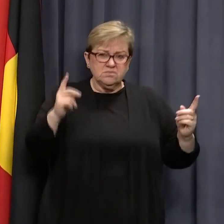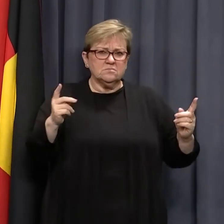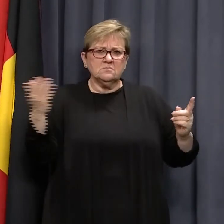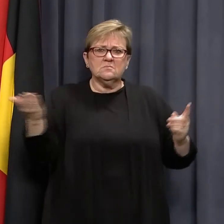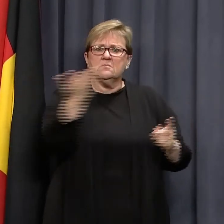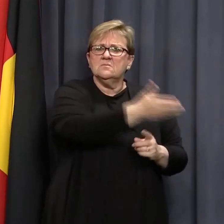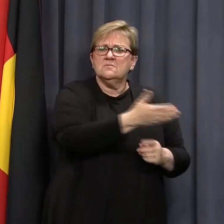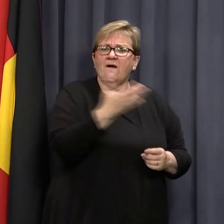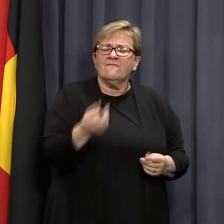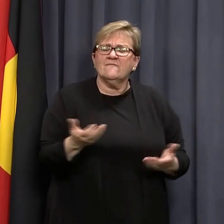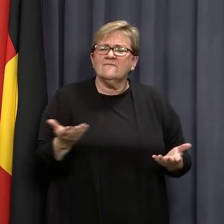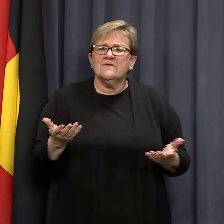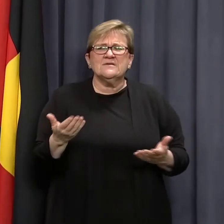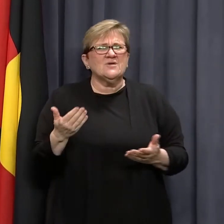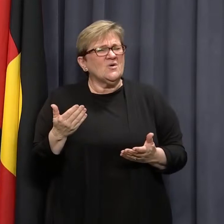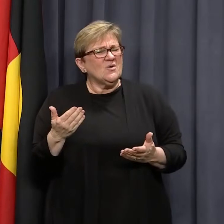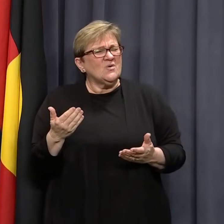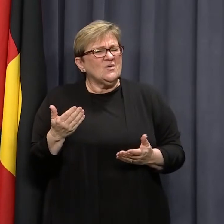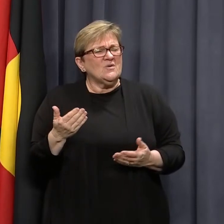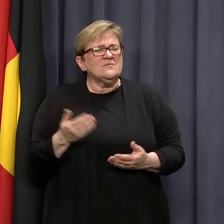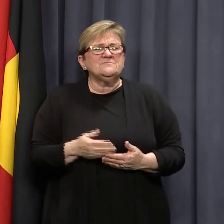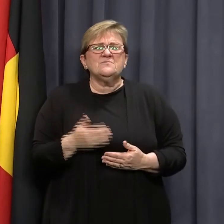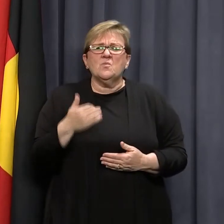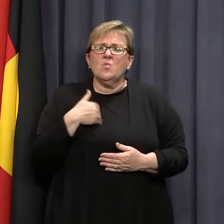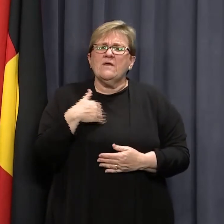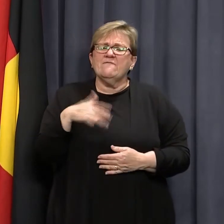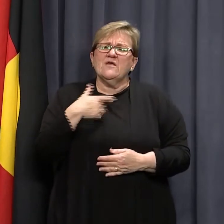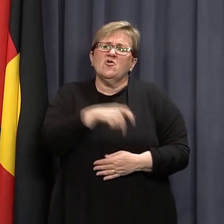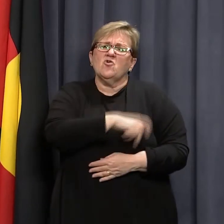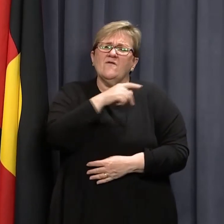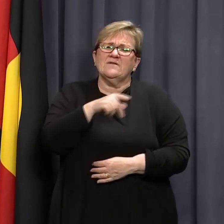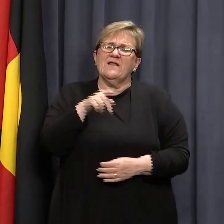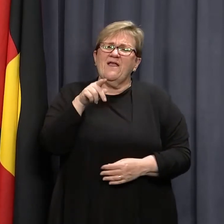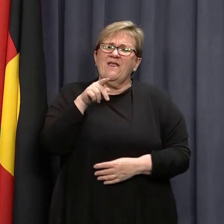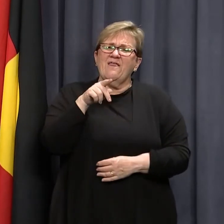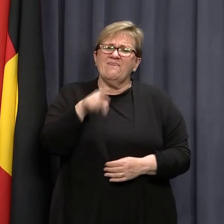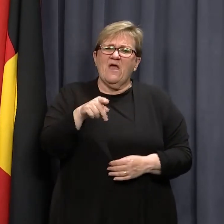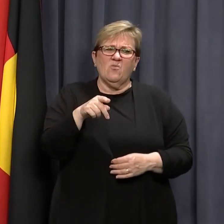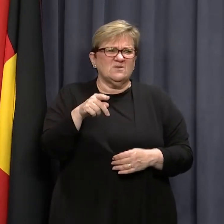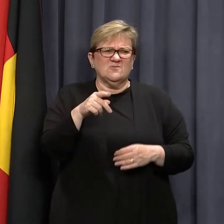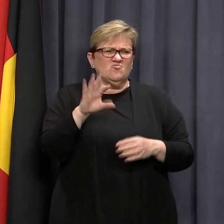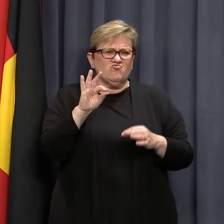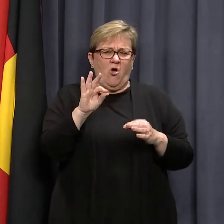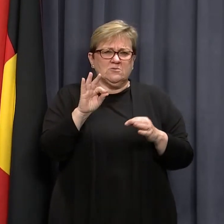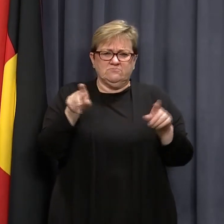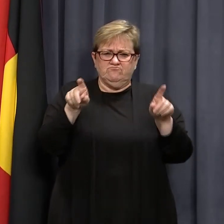we are fairly confident that was limited contact.